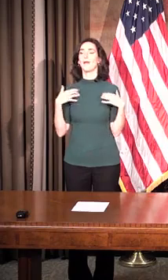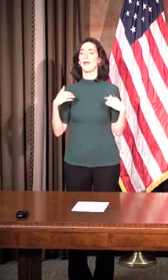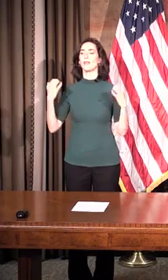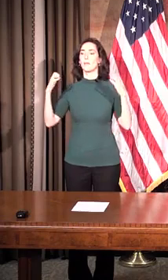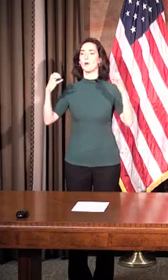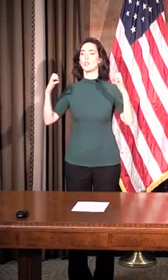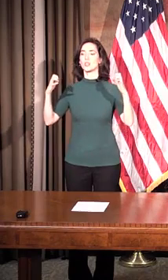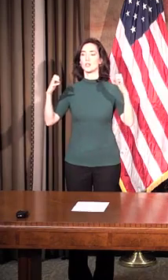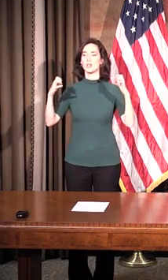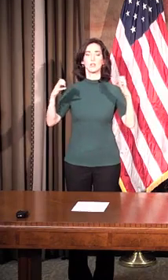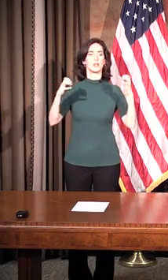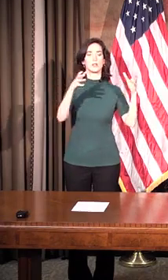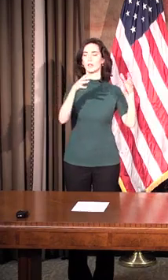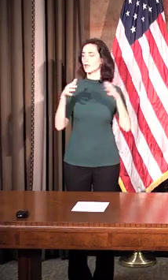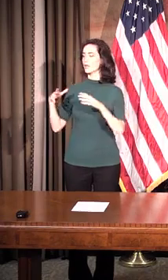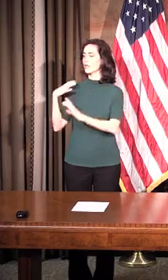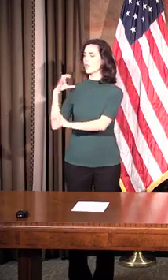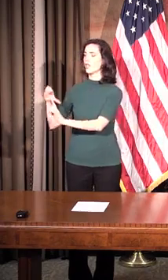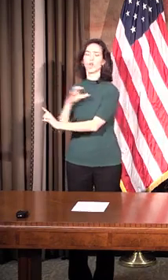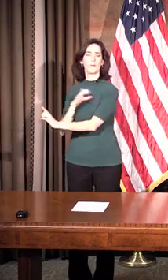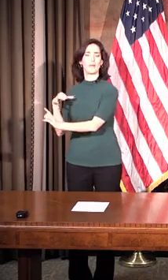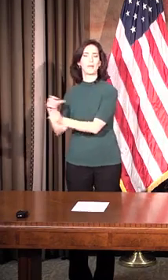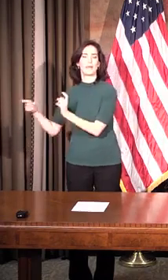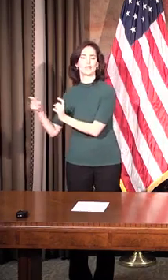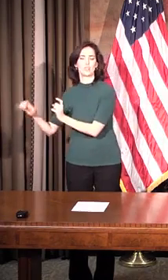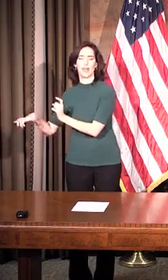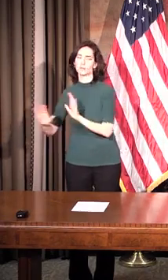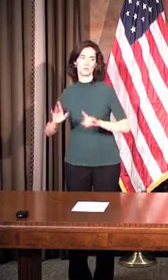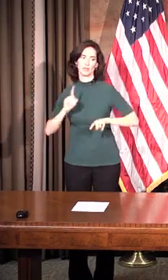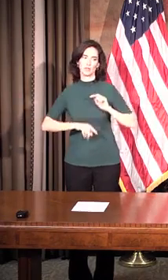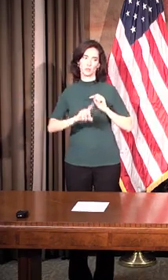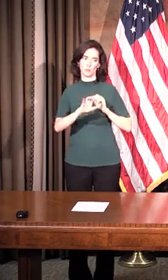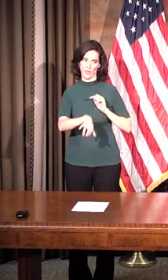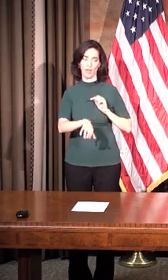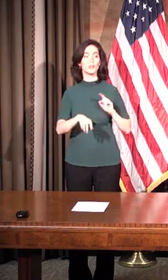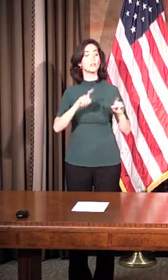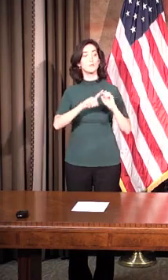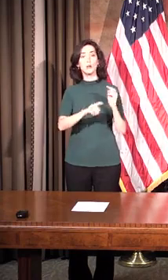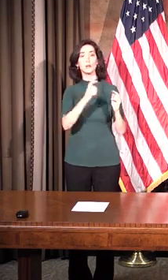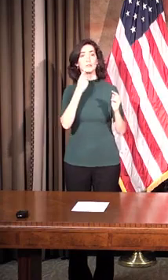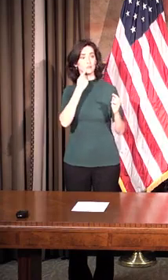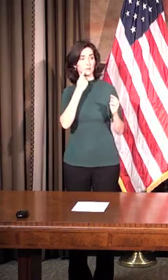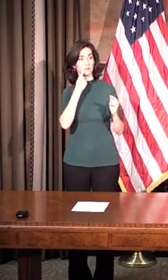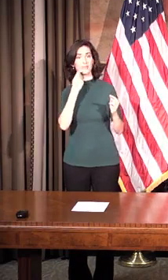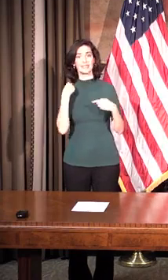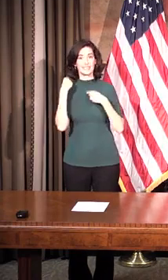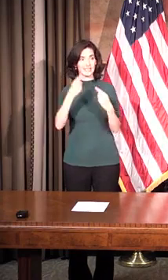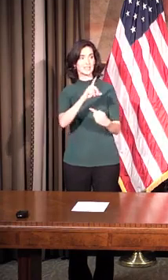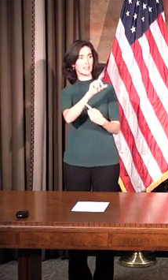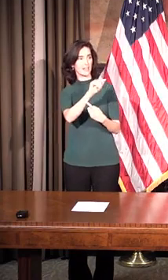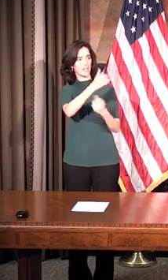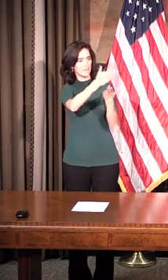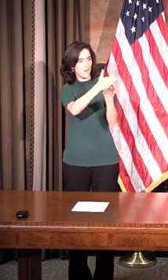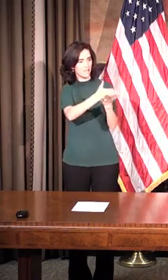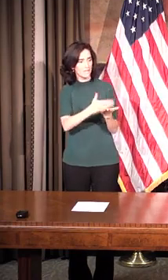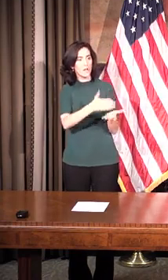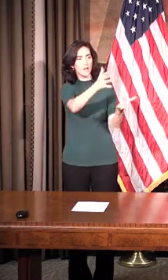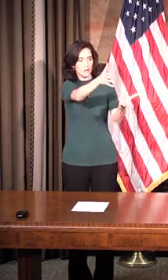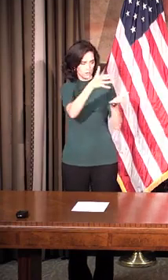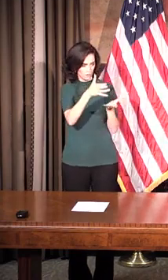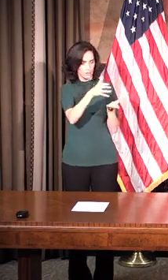emergency by committee. You just can't do it. But we have shared the data that we've been relying upon with legislature